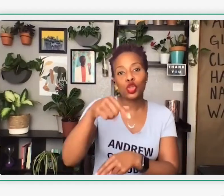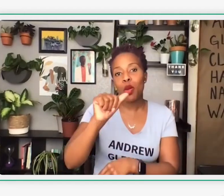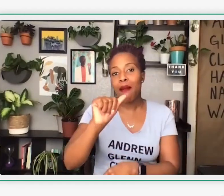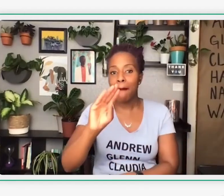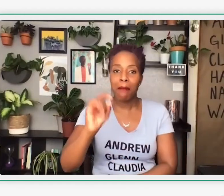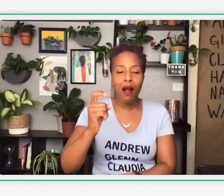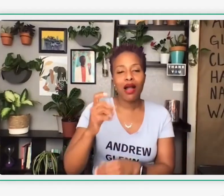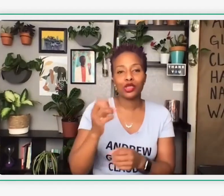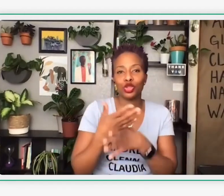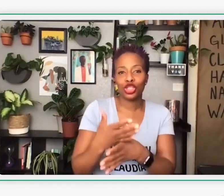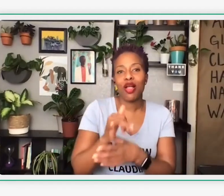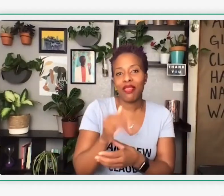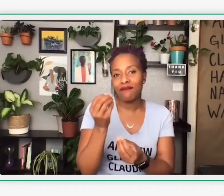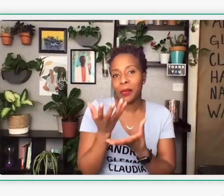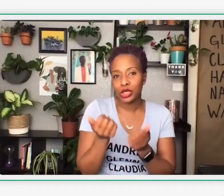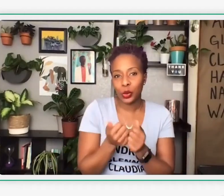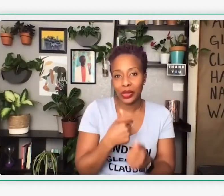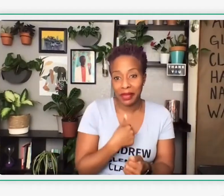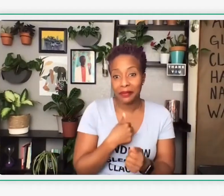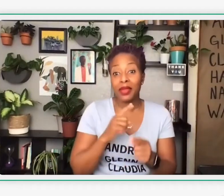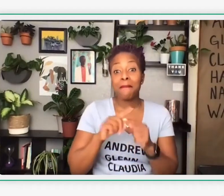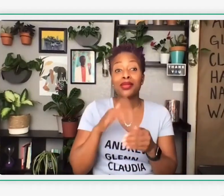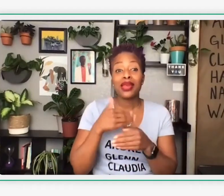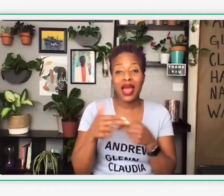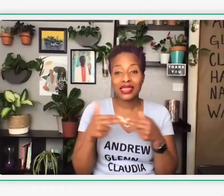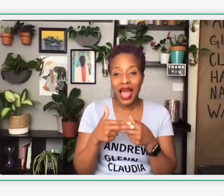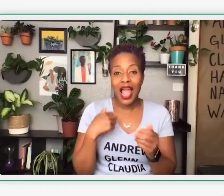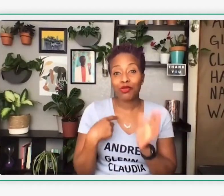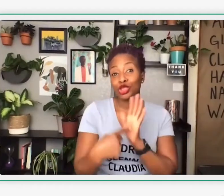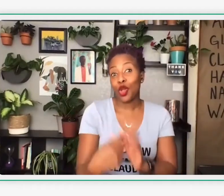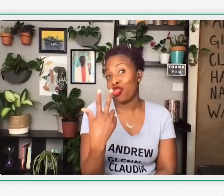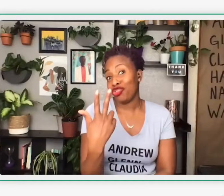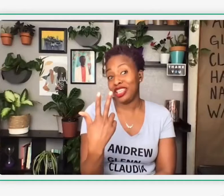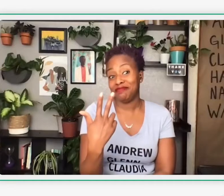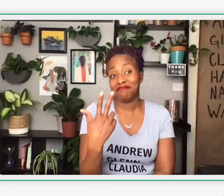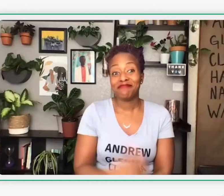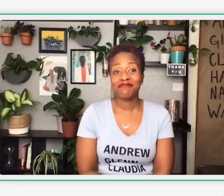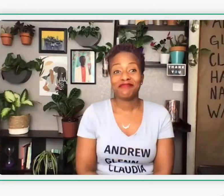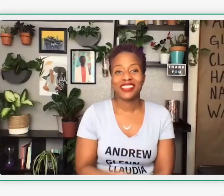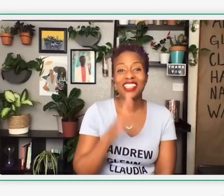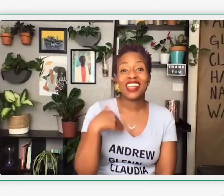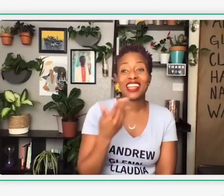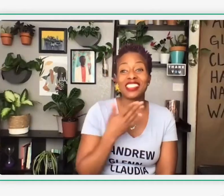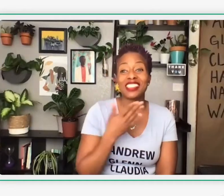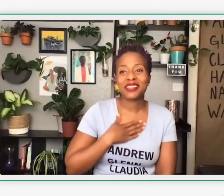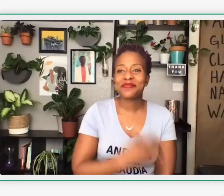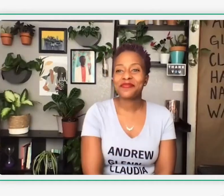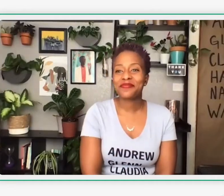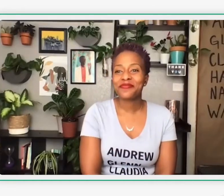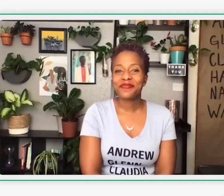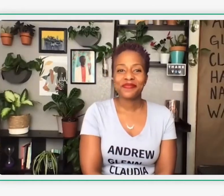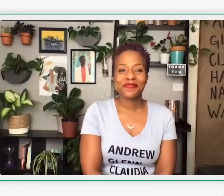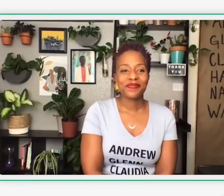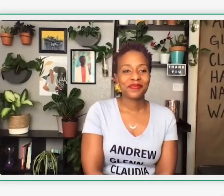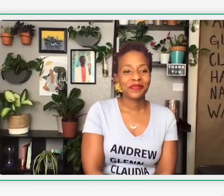you want me to mention a business, please share that information within the chat box. And I